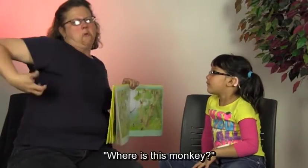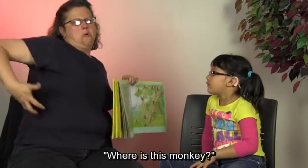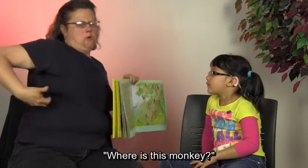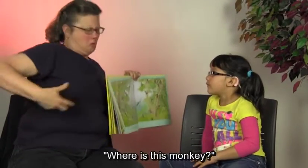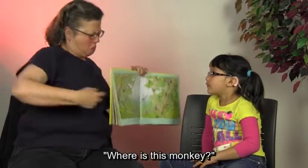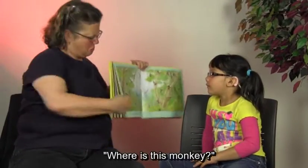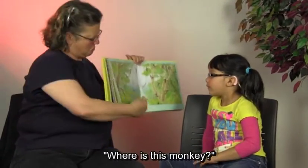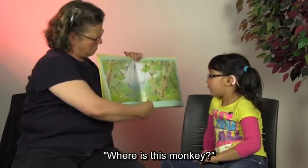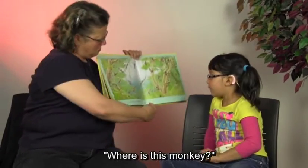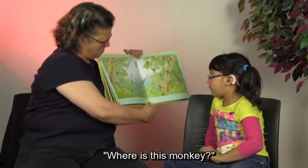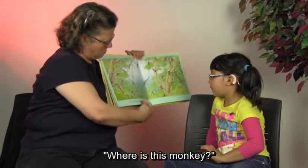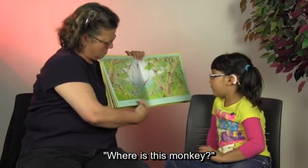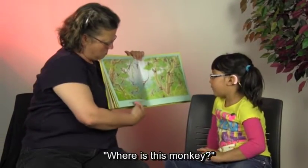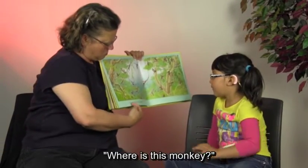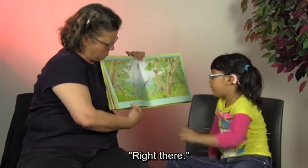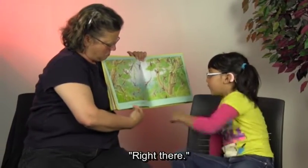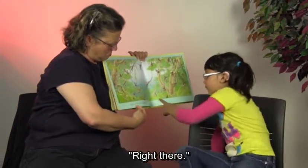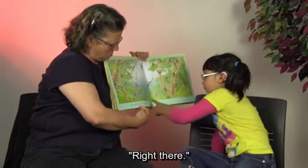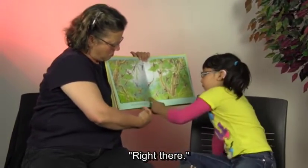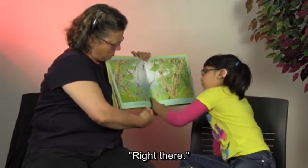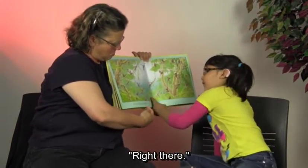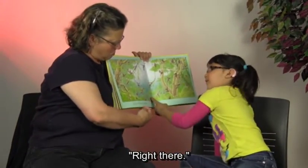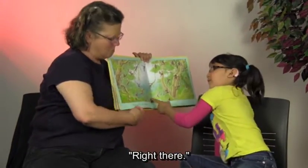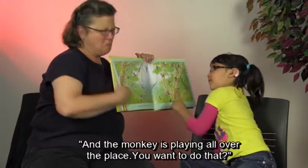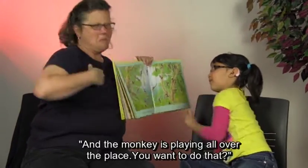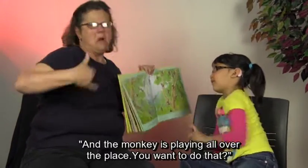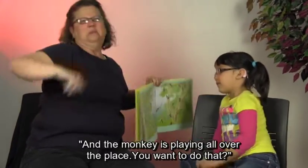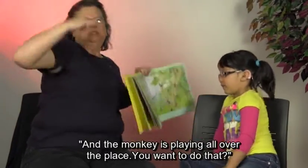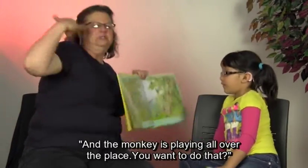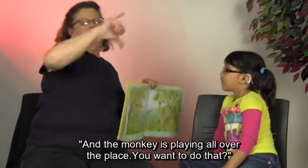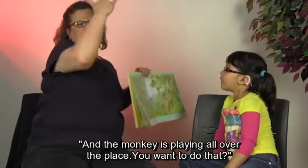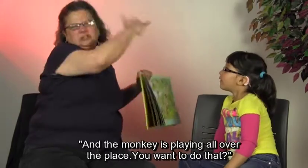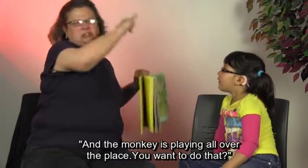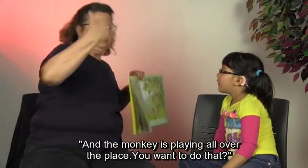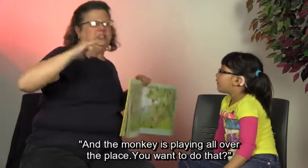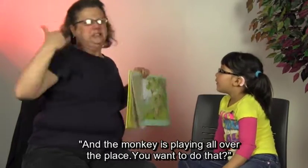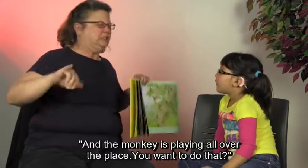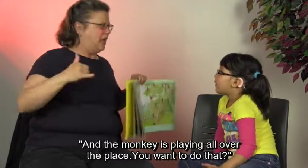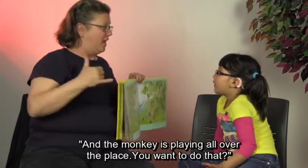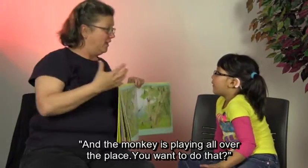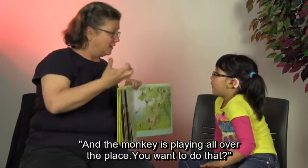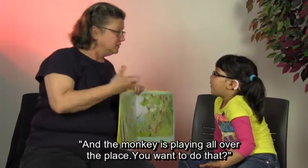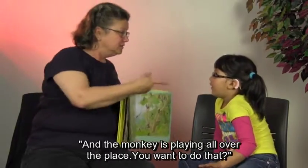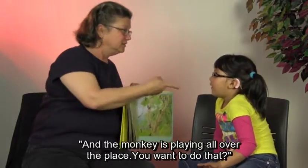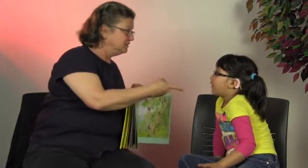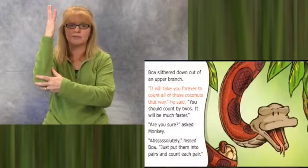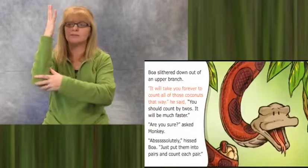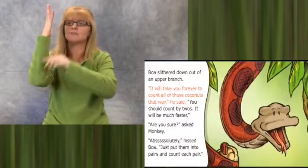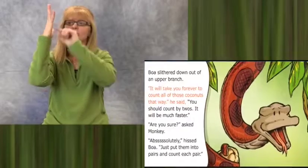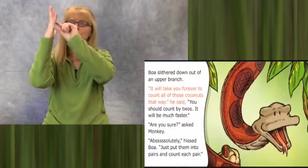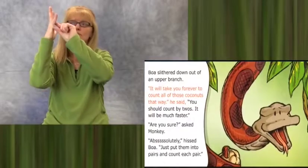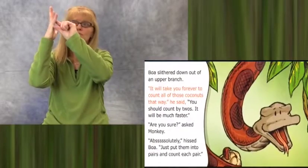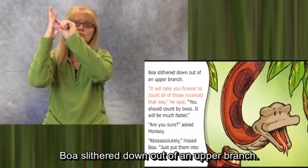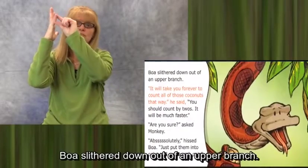Is this monkey right there? And the monkey is playing all over the place. You want to do that?